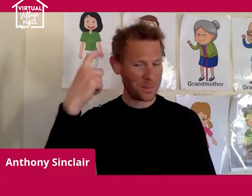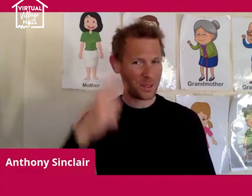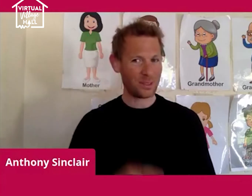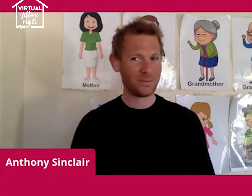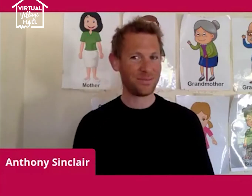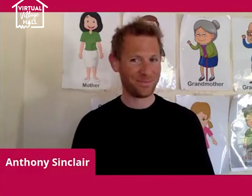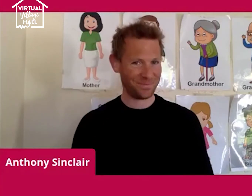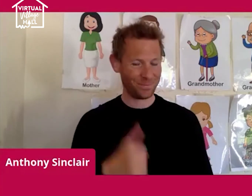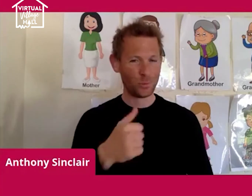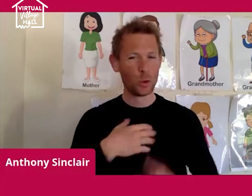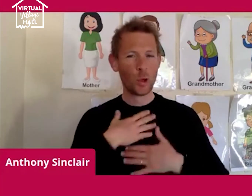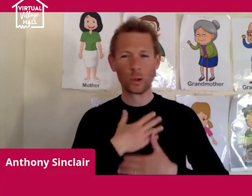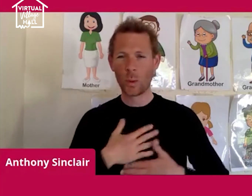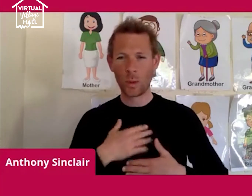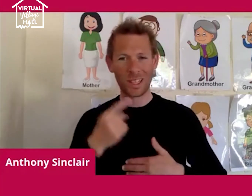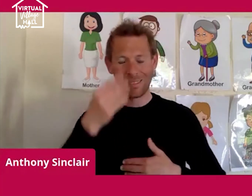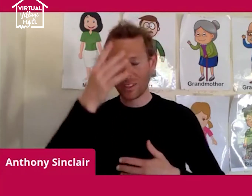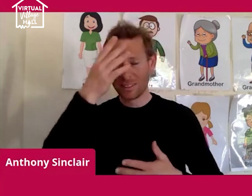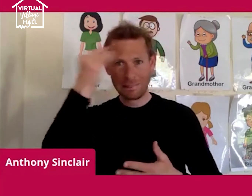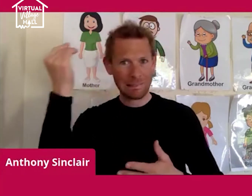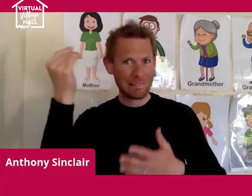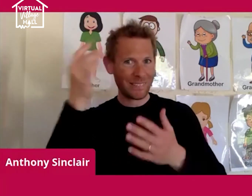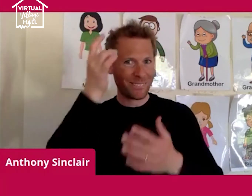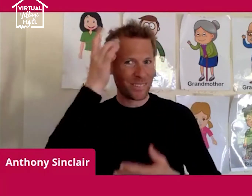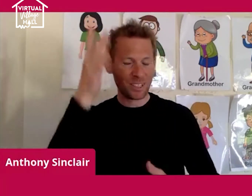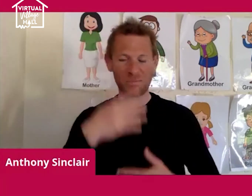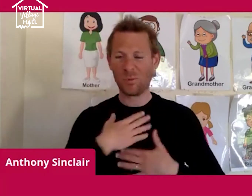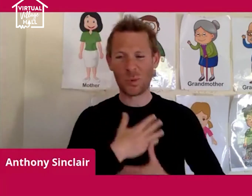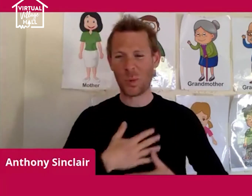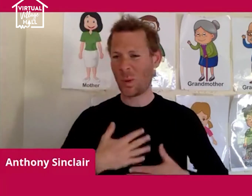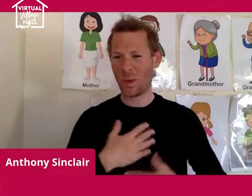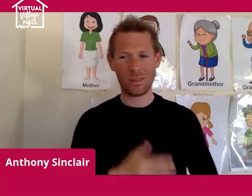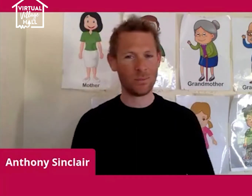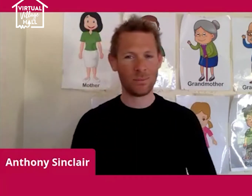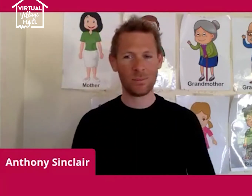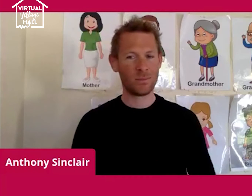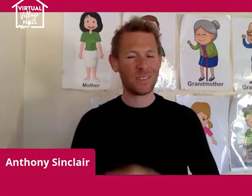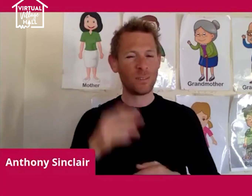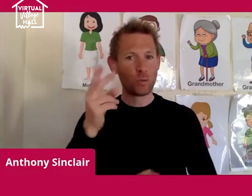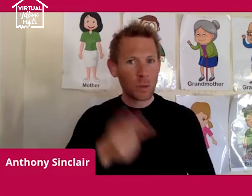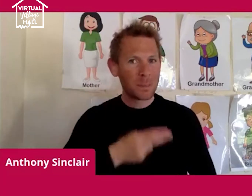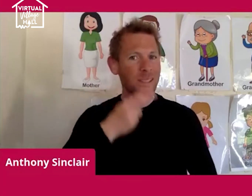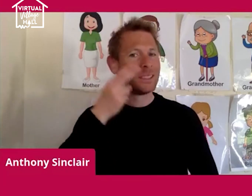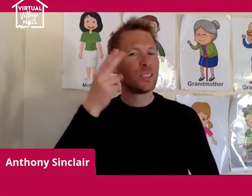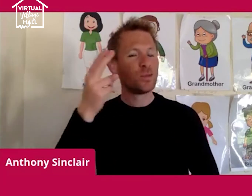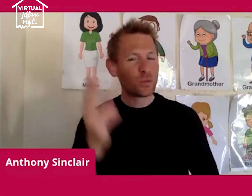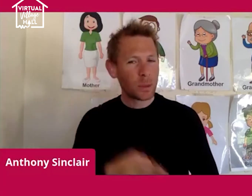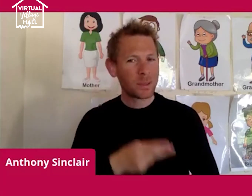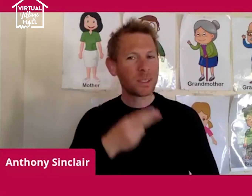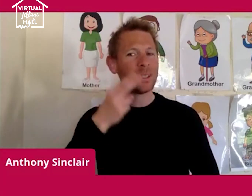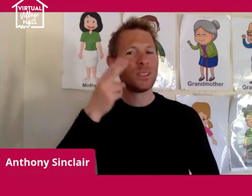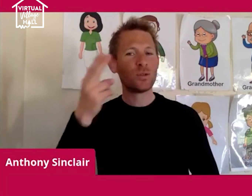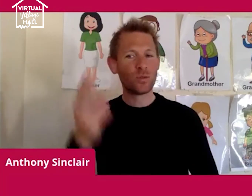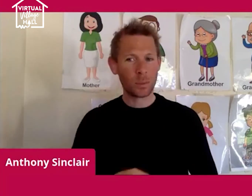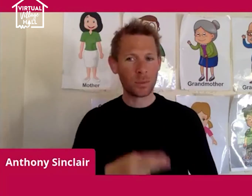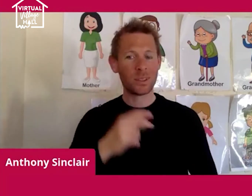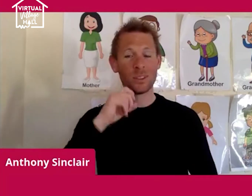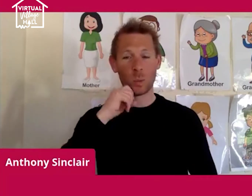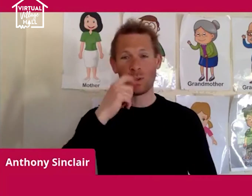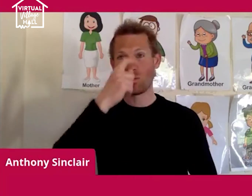Yeah, well remembered. Don't worry if you forget some of them. They're easily forgotten and don't worry about it. Just keep repeating them to yourself